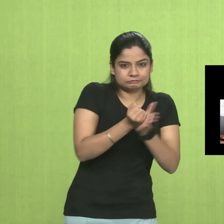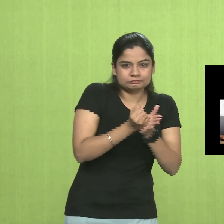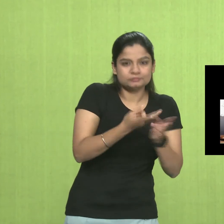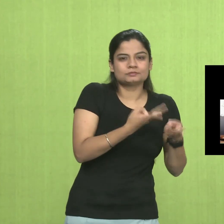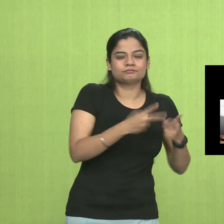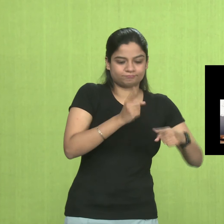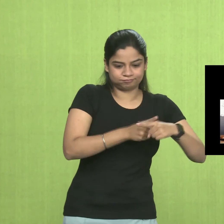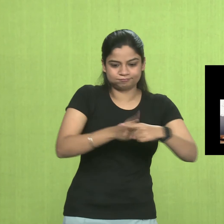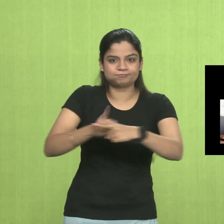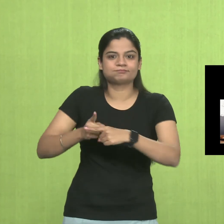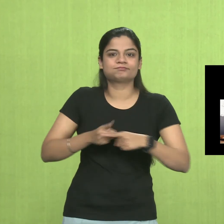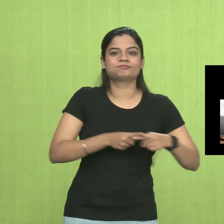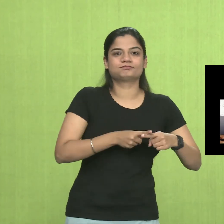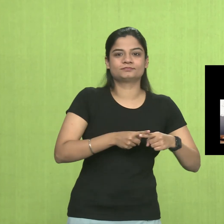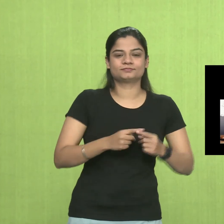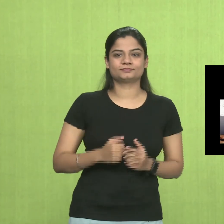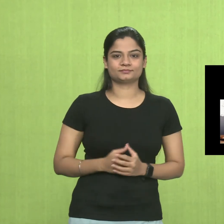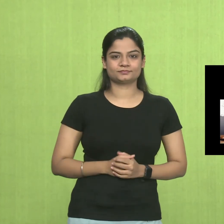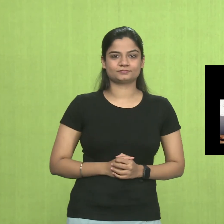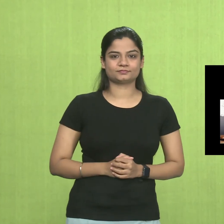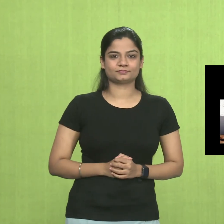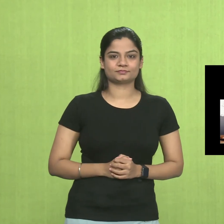of food into different sizes.